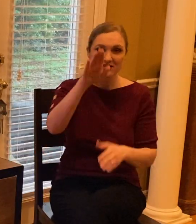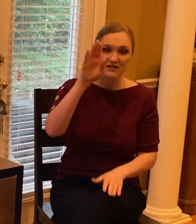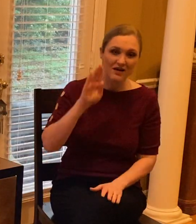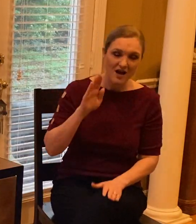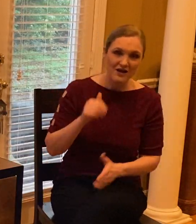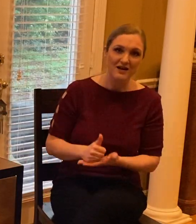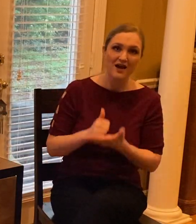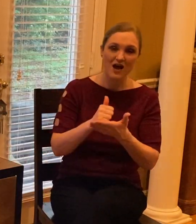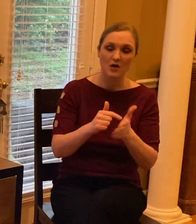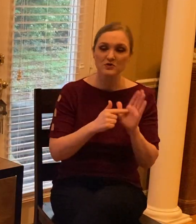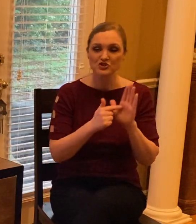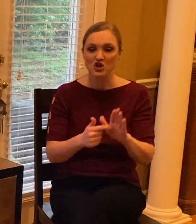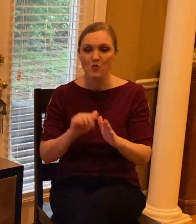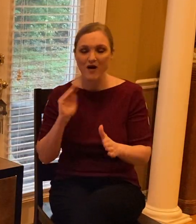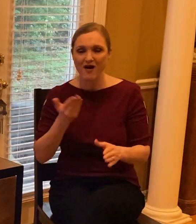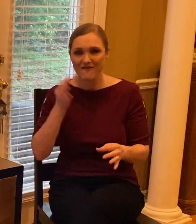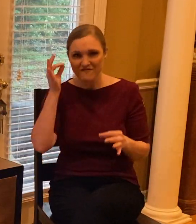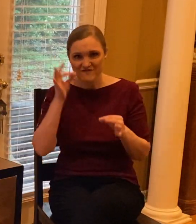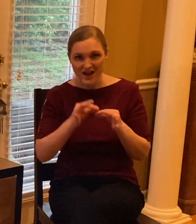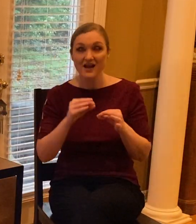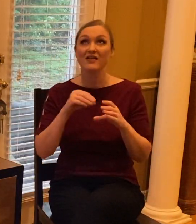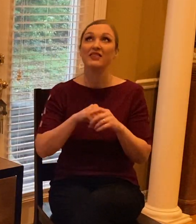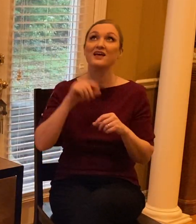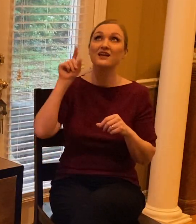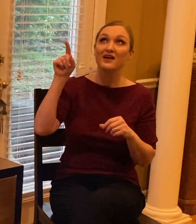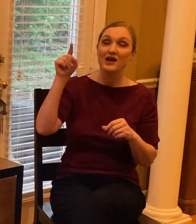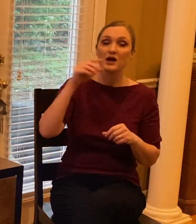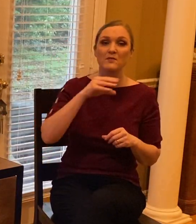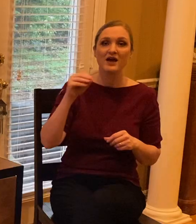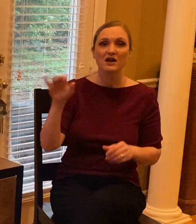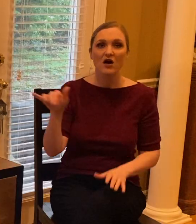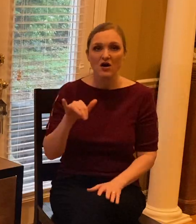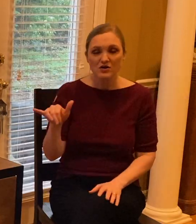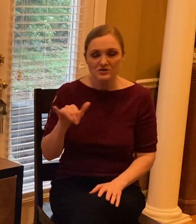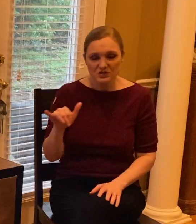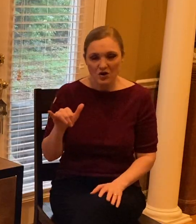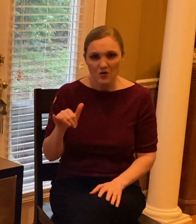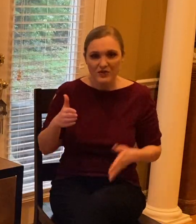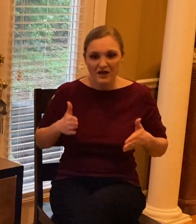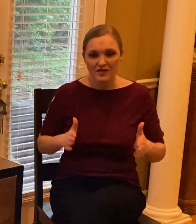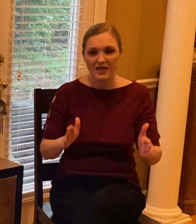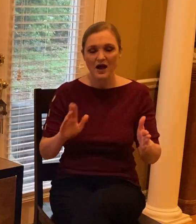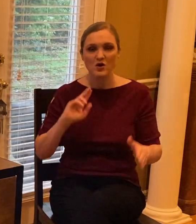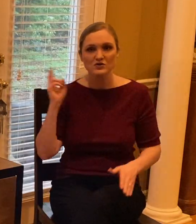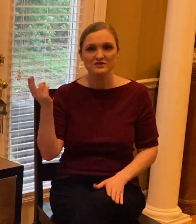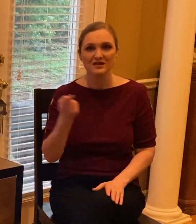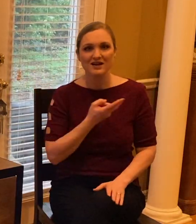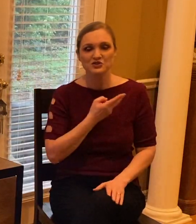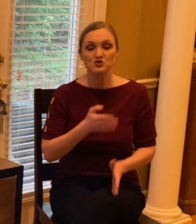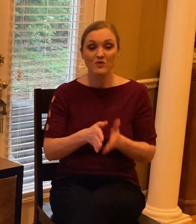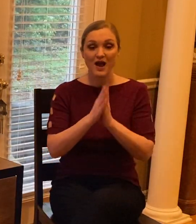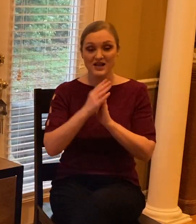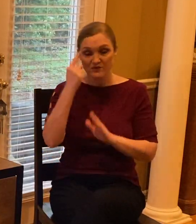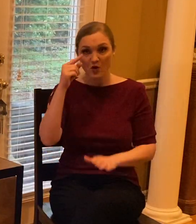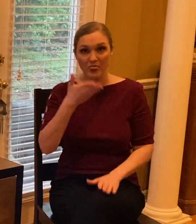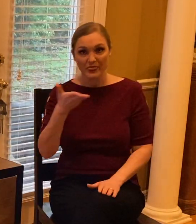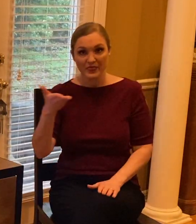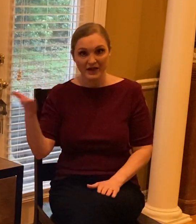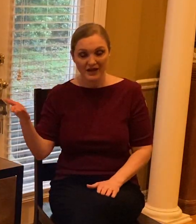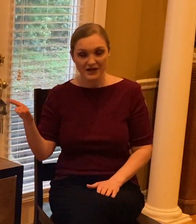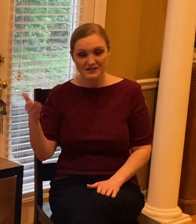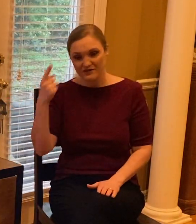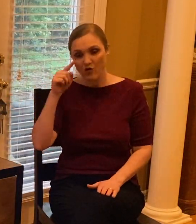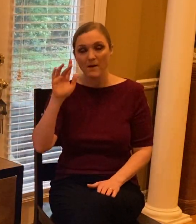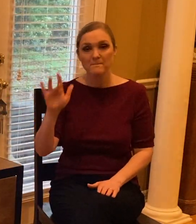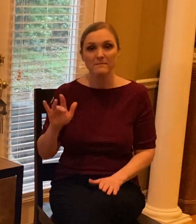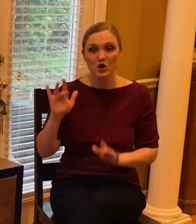help demonstrate our faith in him, and also that allows us to ask for things, to ask for